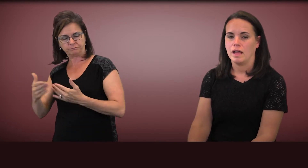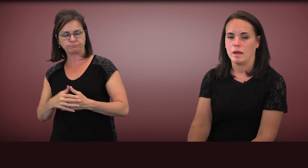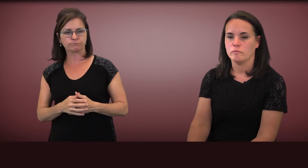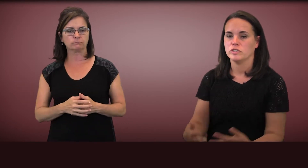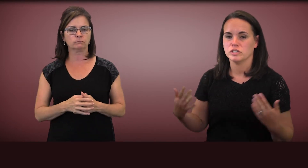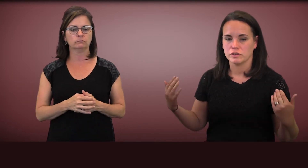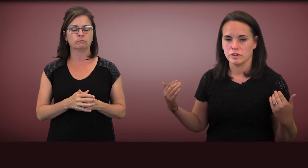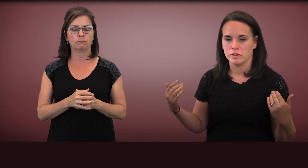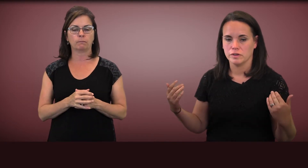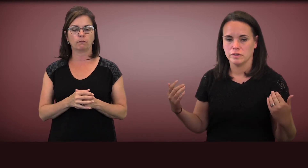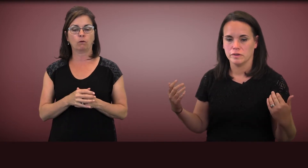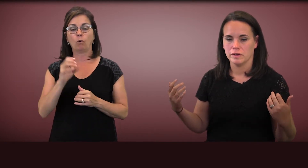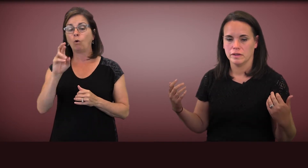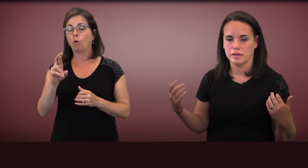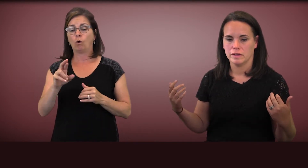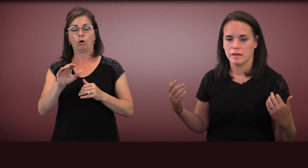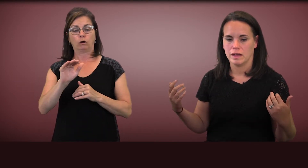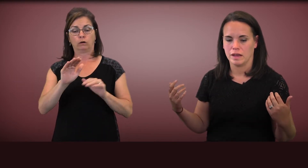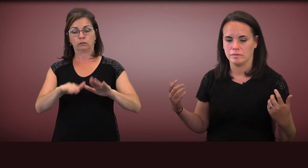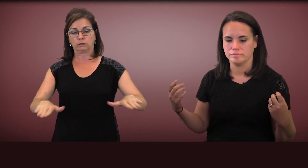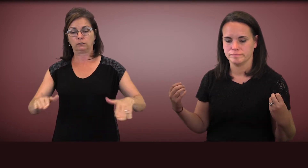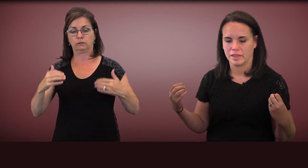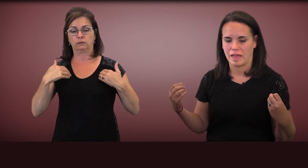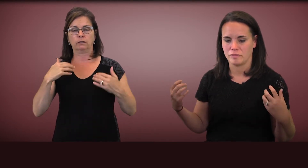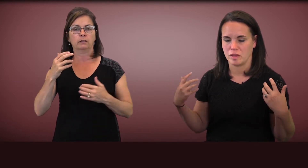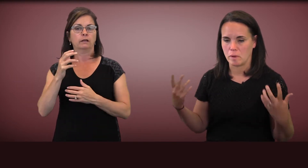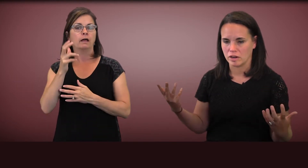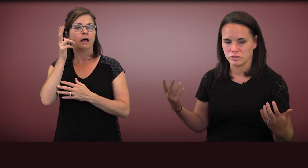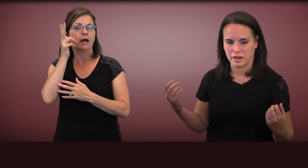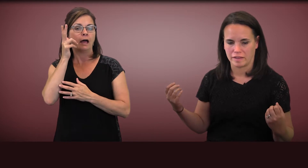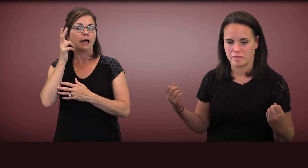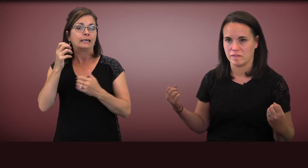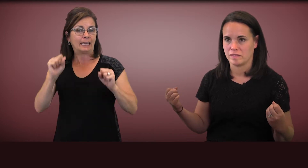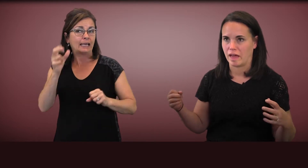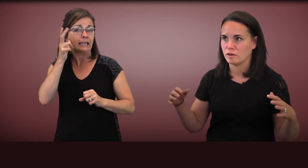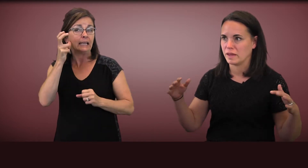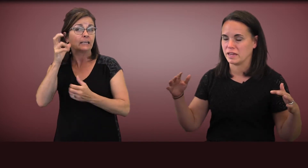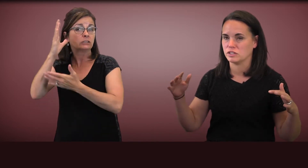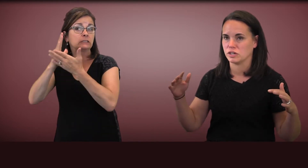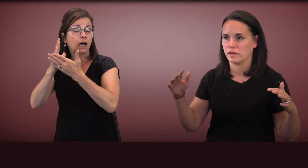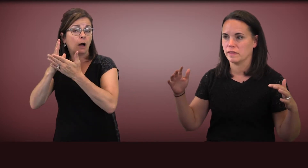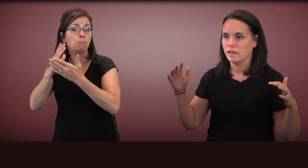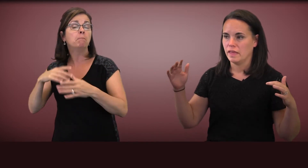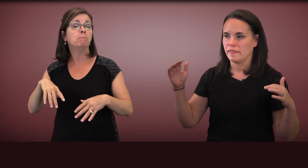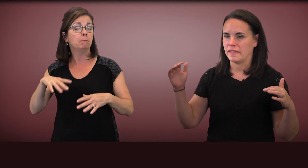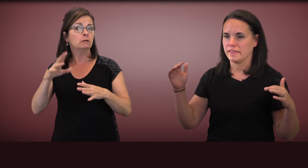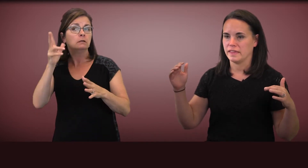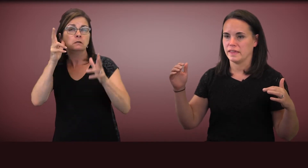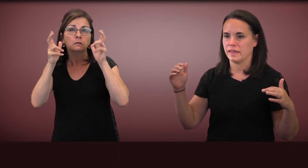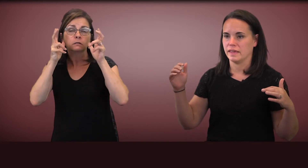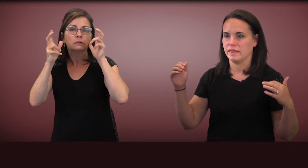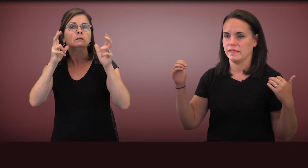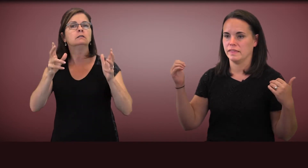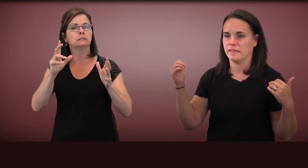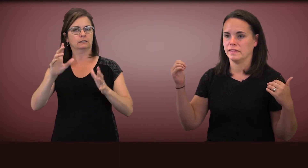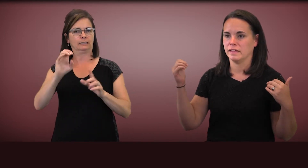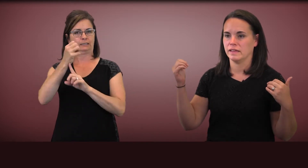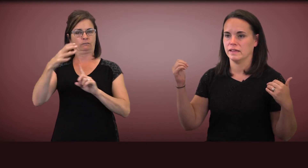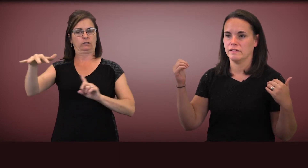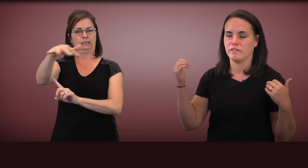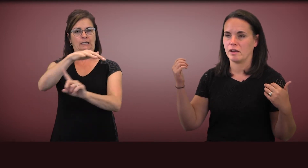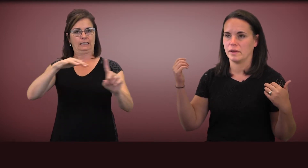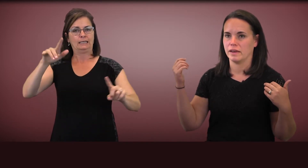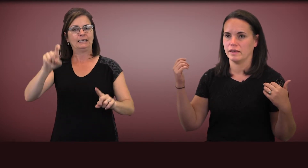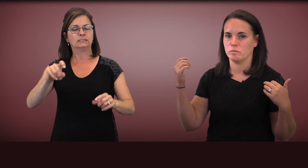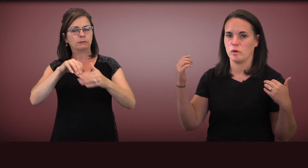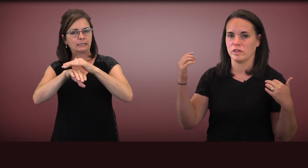or for children who have some auditory access to sound, making sure that